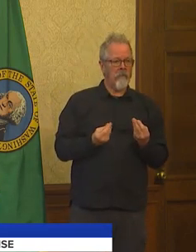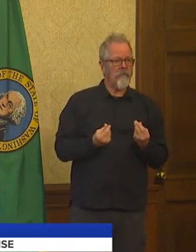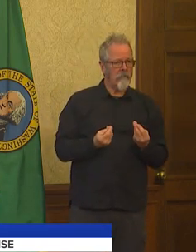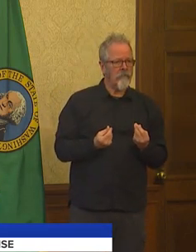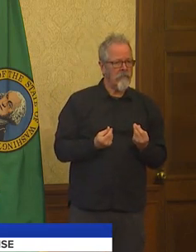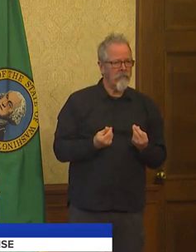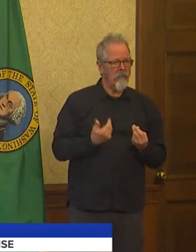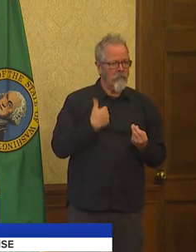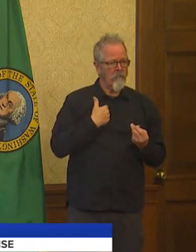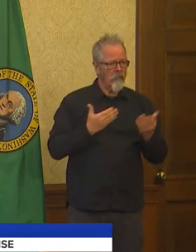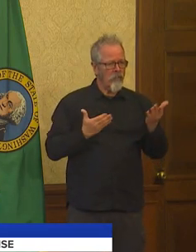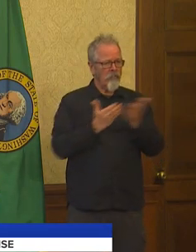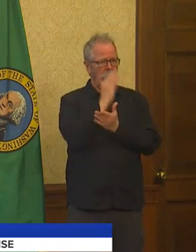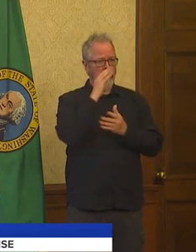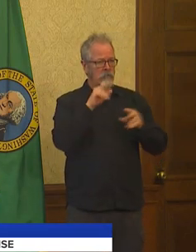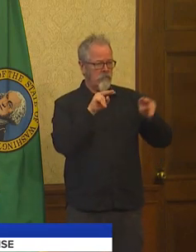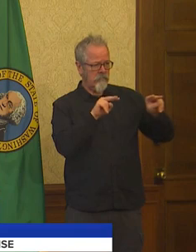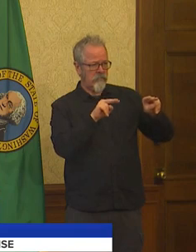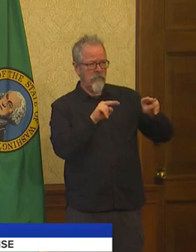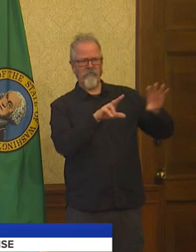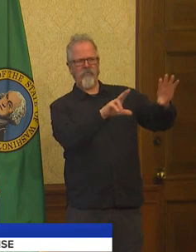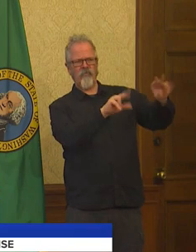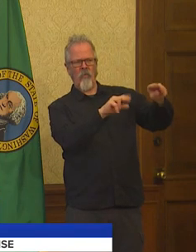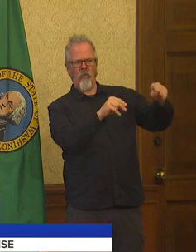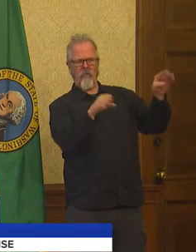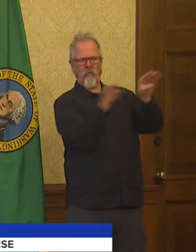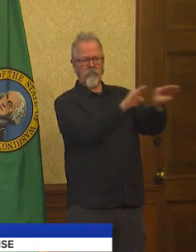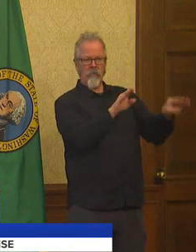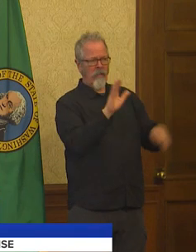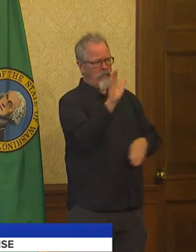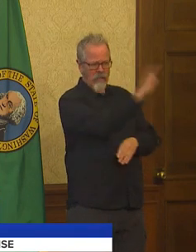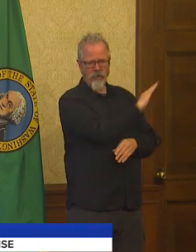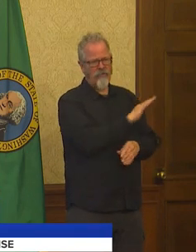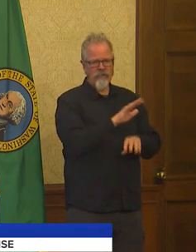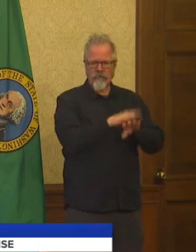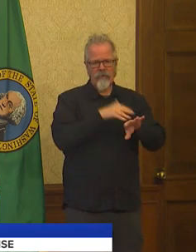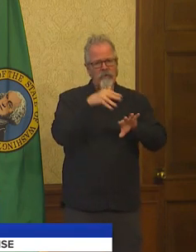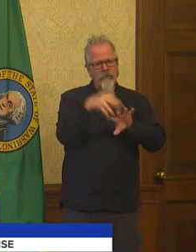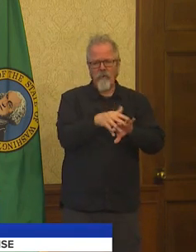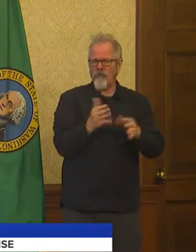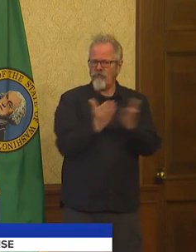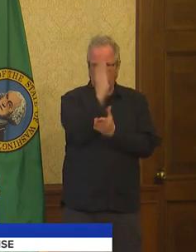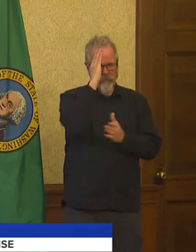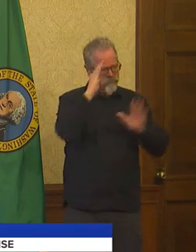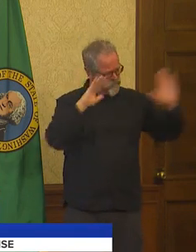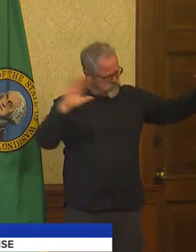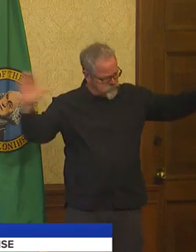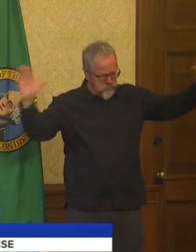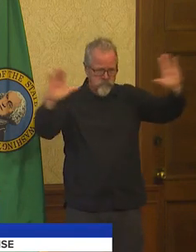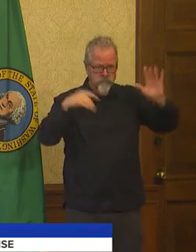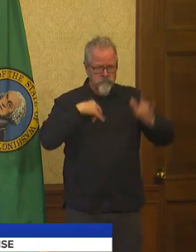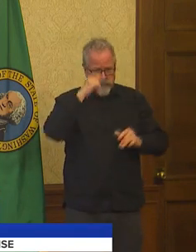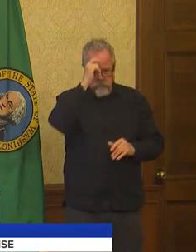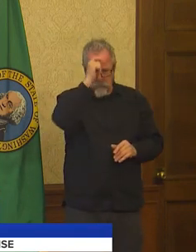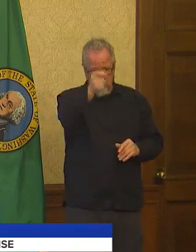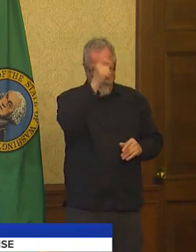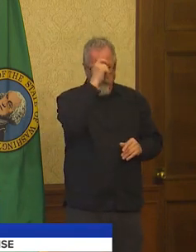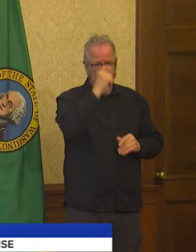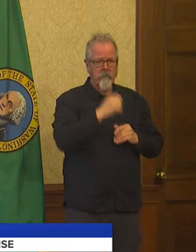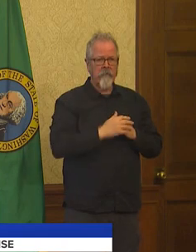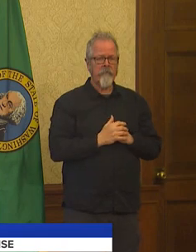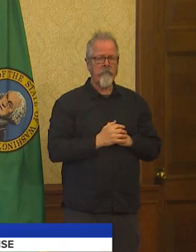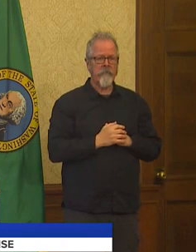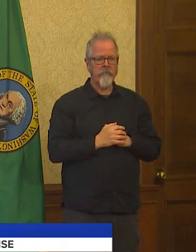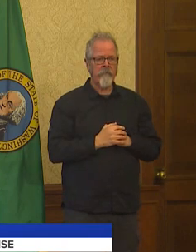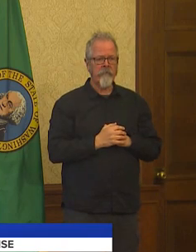need to follow in outdoor recreation going forward. And it includes a prohibition on anyone exhibiting any